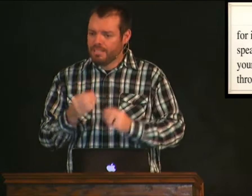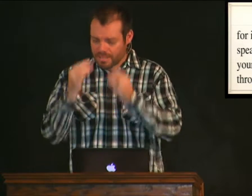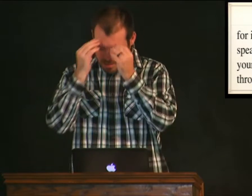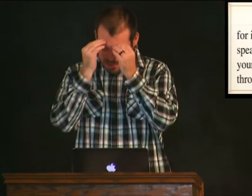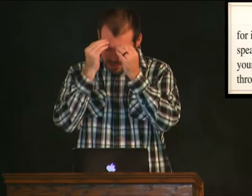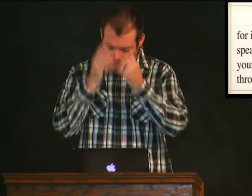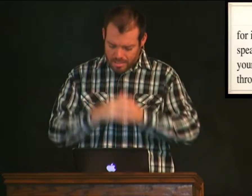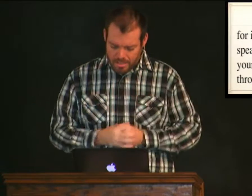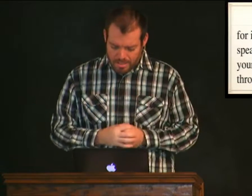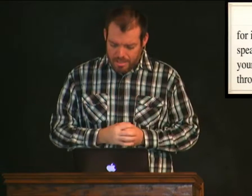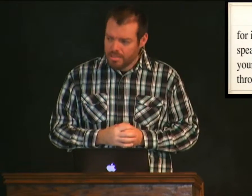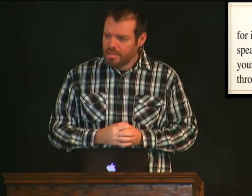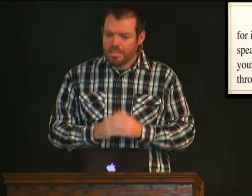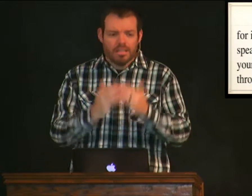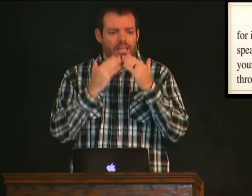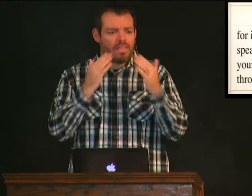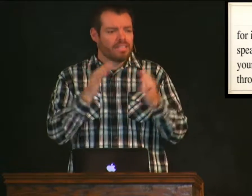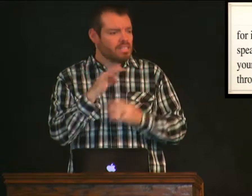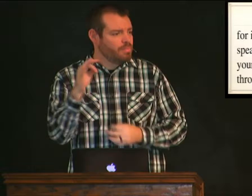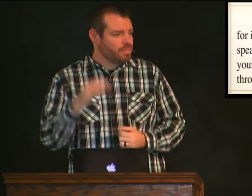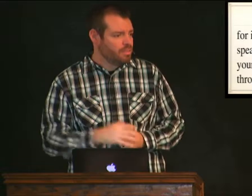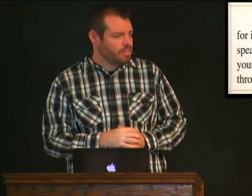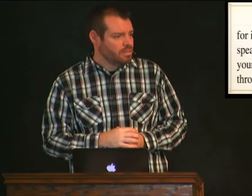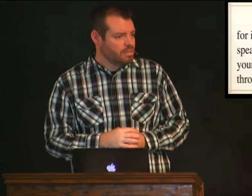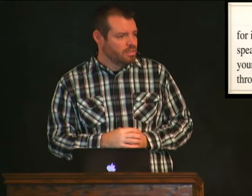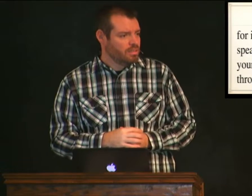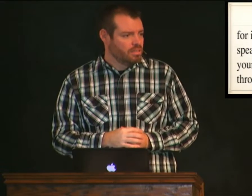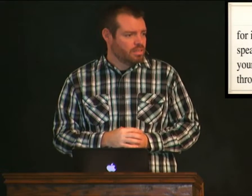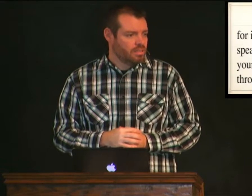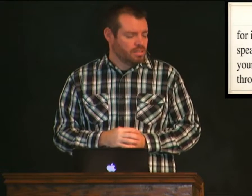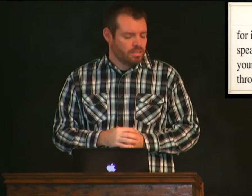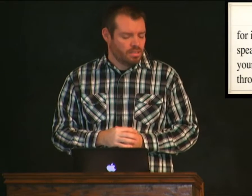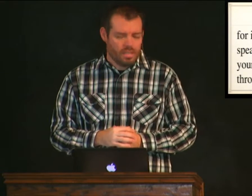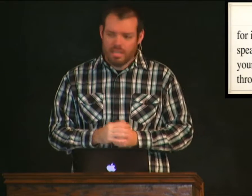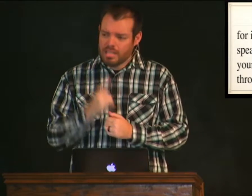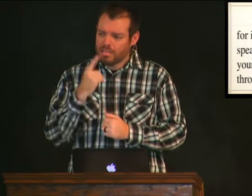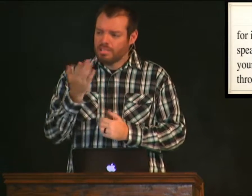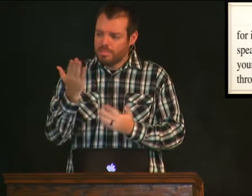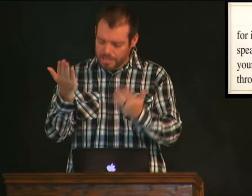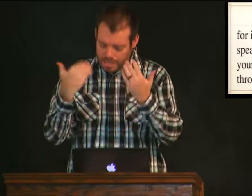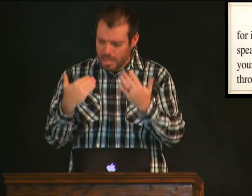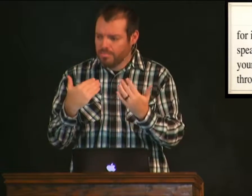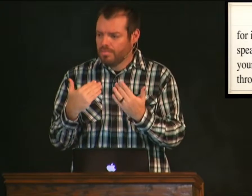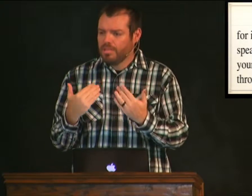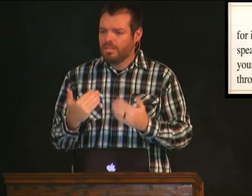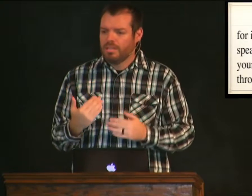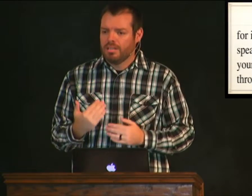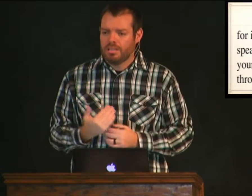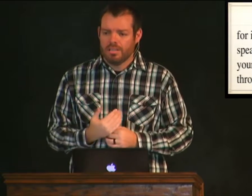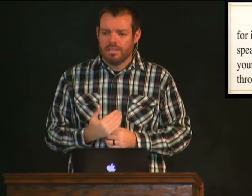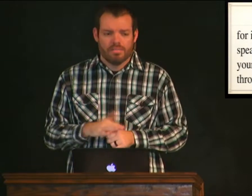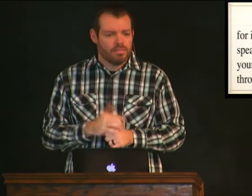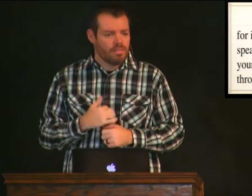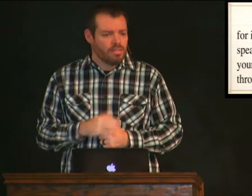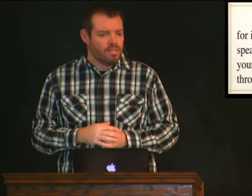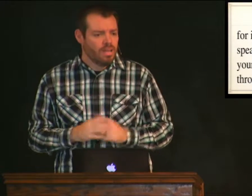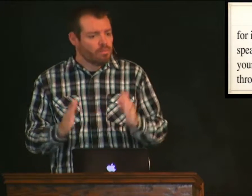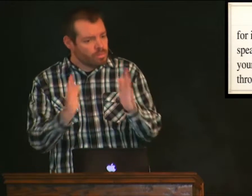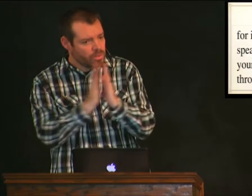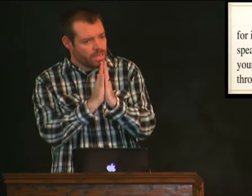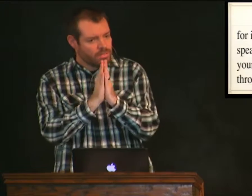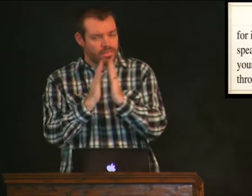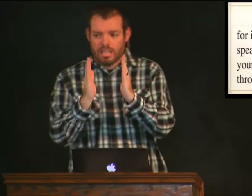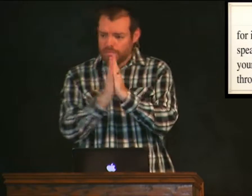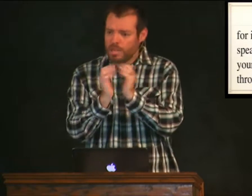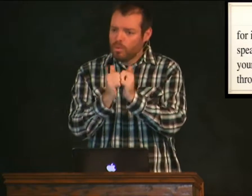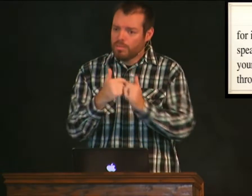Take a minute to think. To thank the Spirit. And tell the Spirit to come. I'm